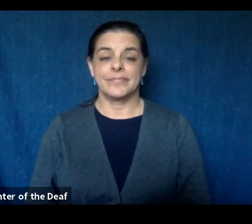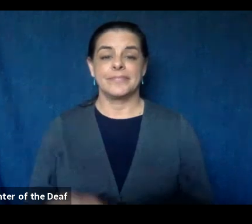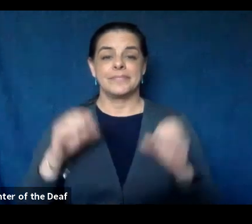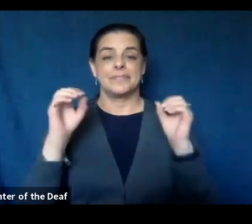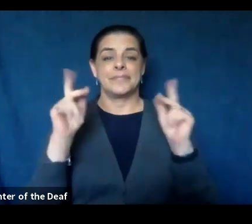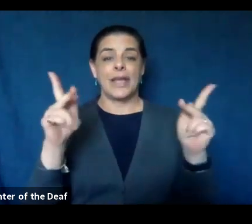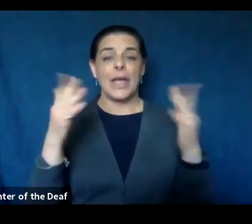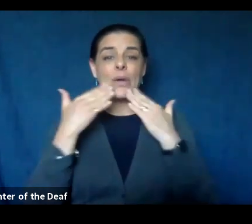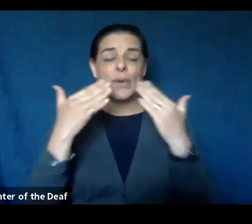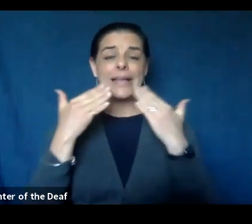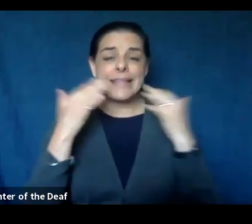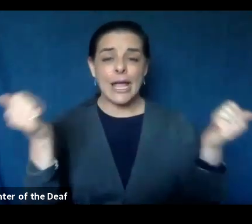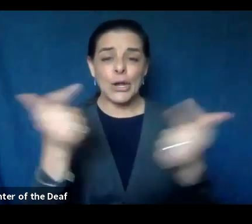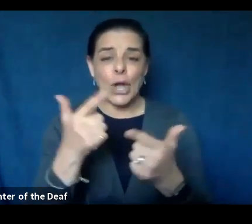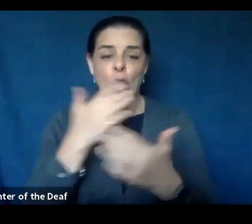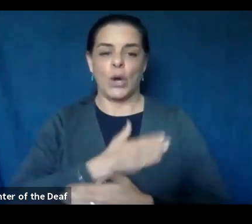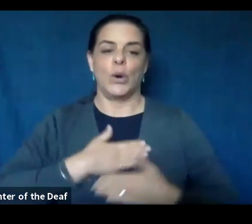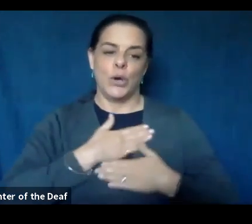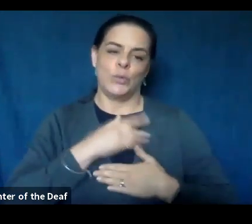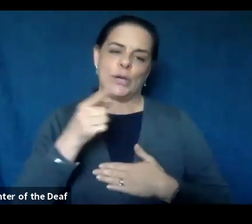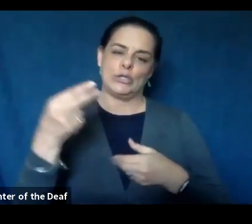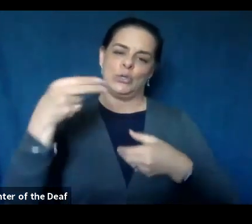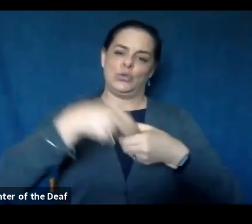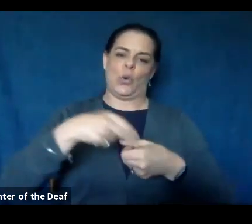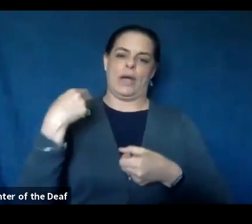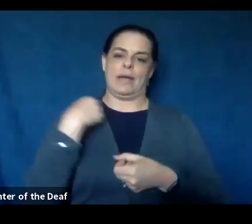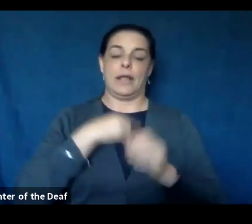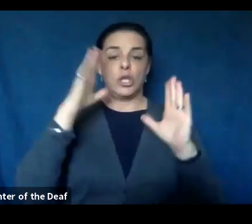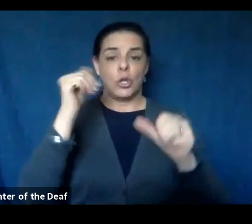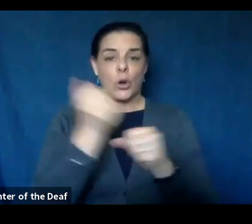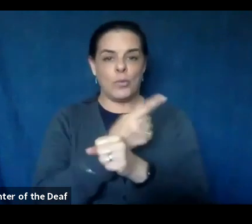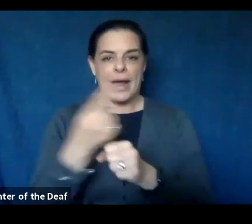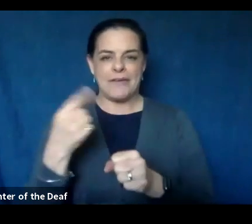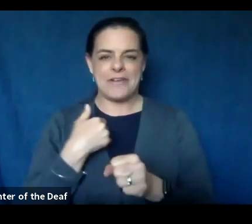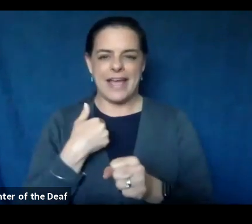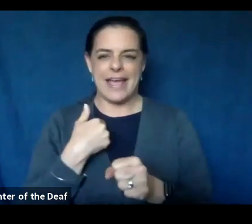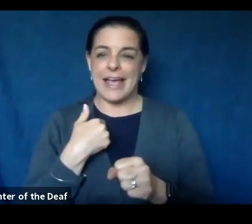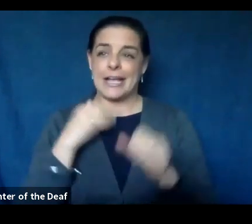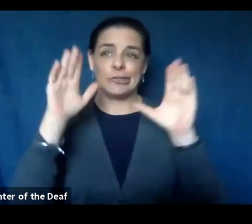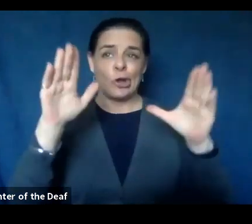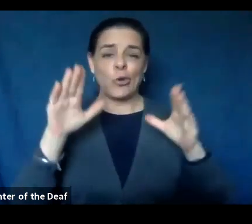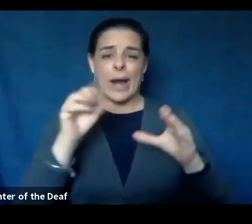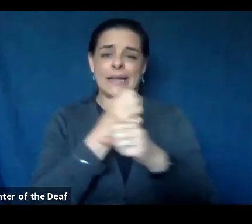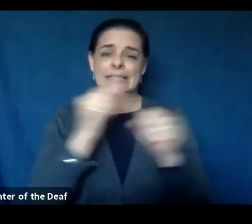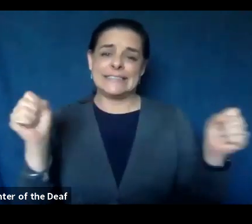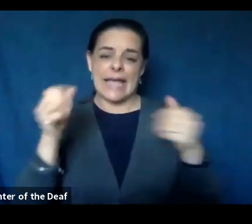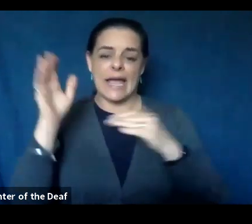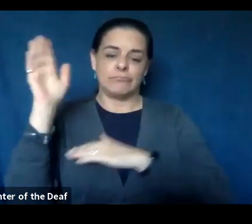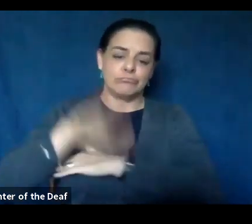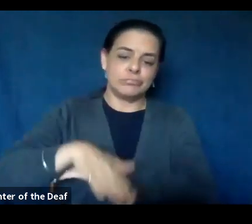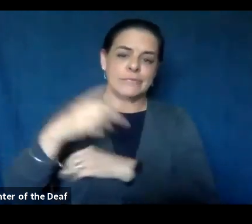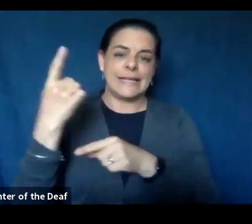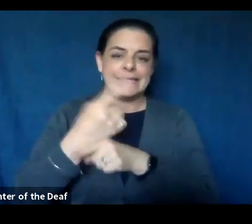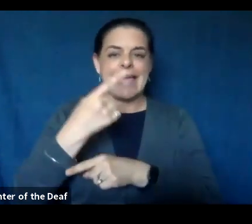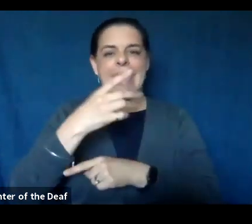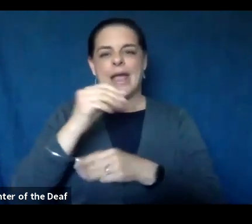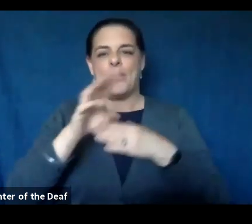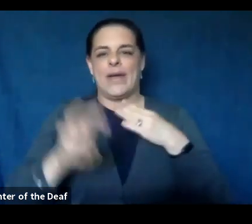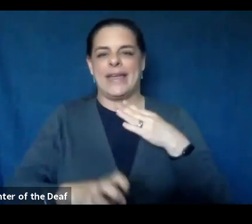Okay, well, thank you all. We appreciate you joining us, and we hope everyone has a great and safe rest of the day and this weekend.